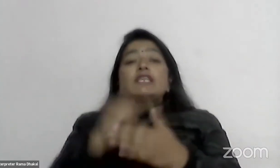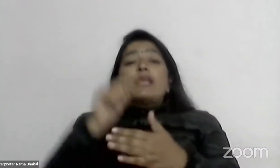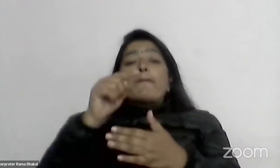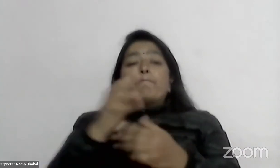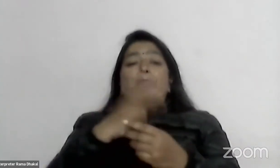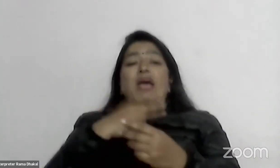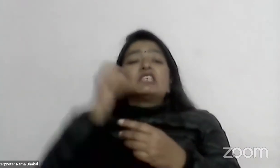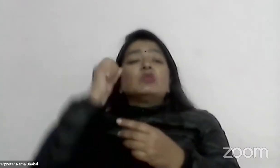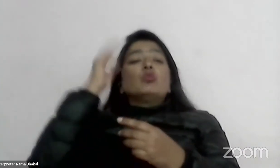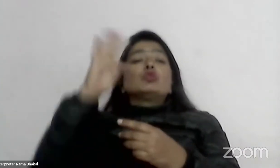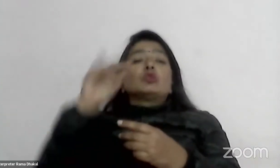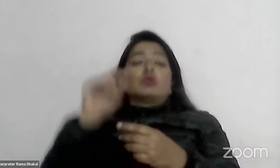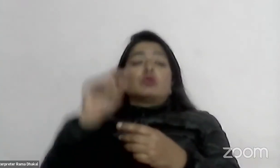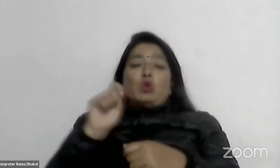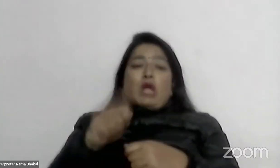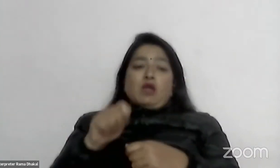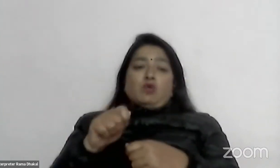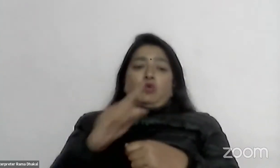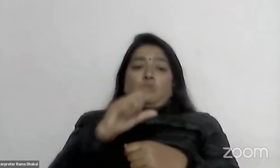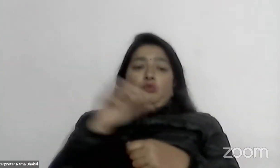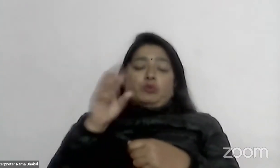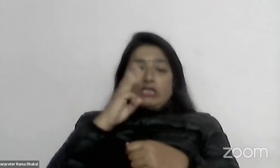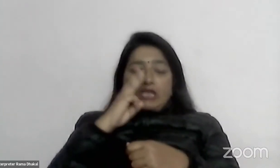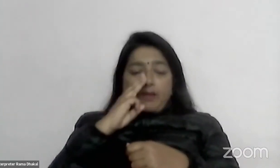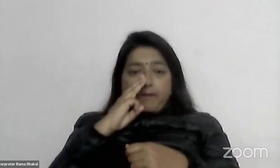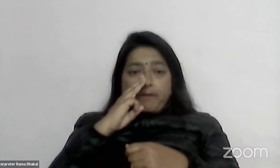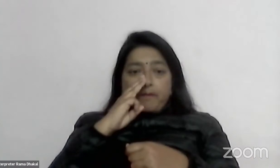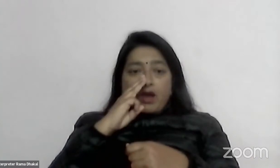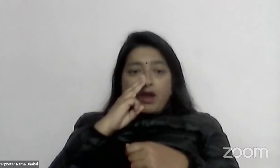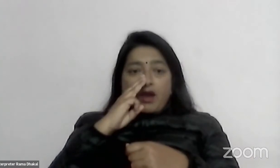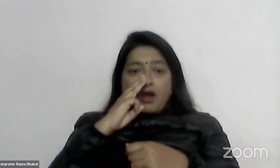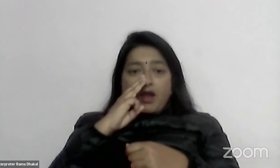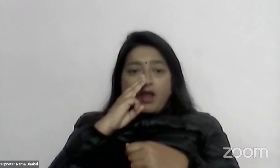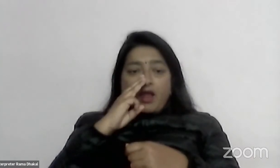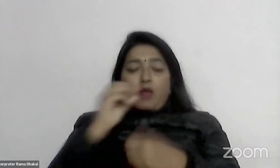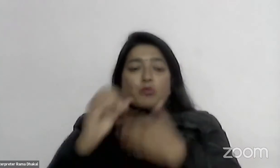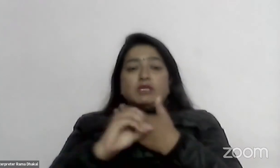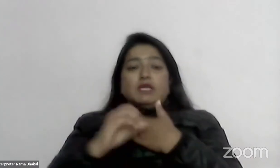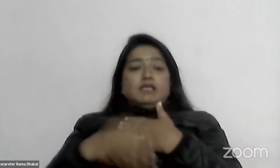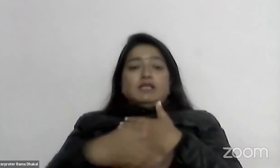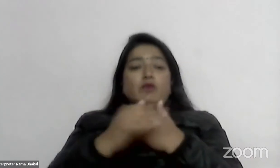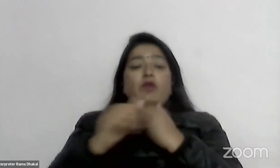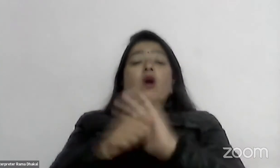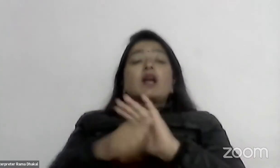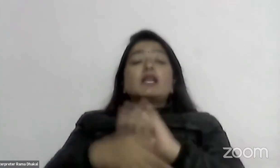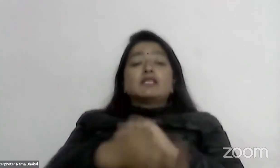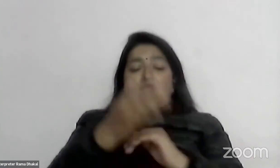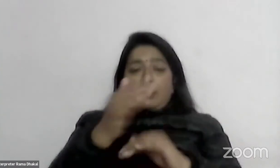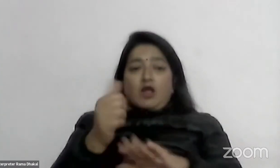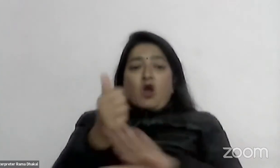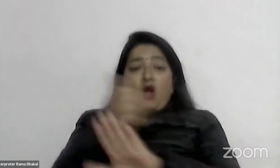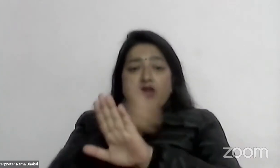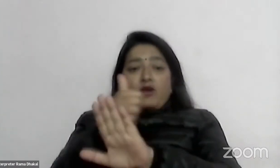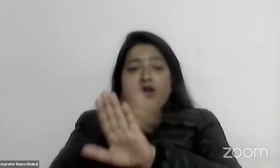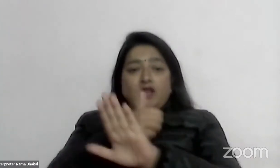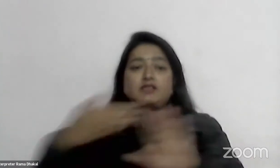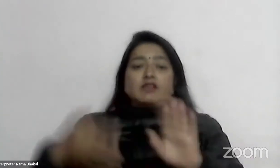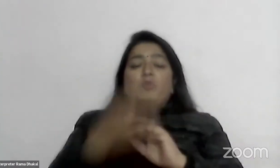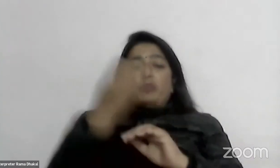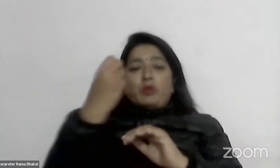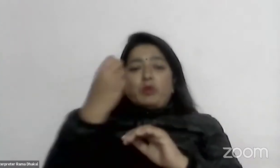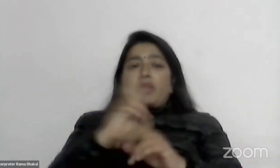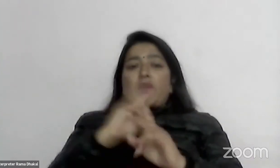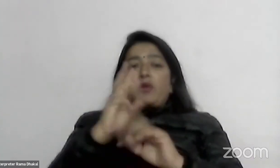contemporary realities of life, not to be going backwards and to deny protection to